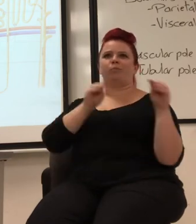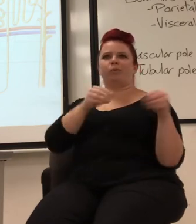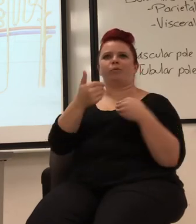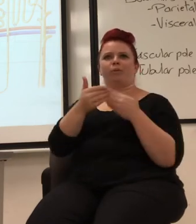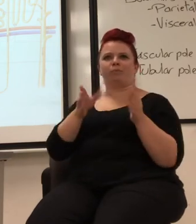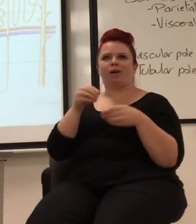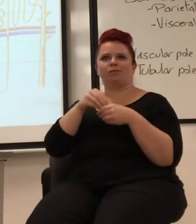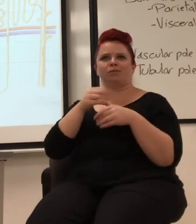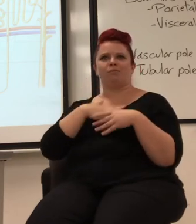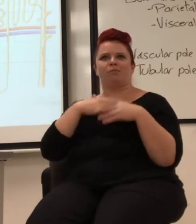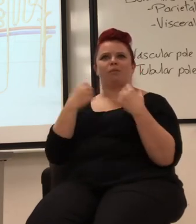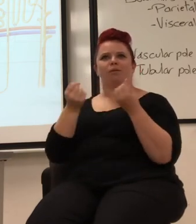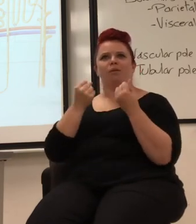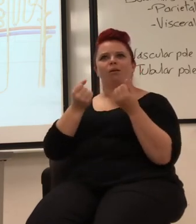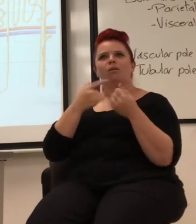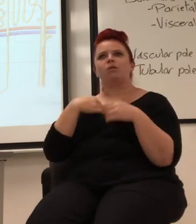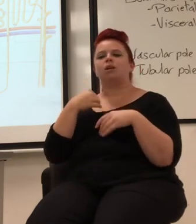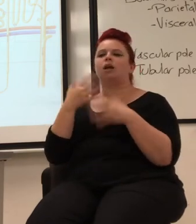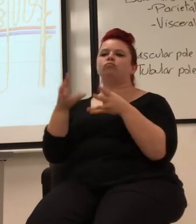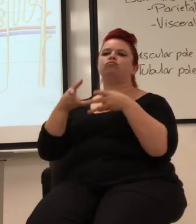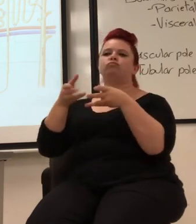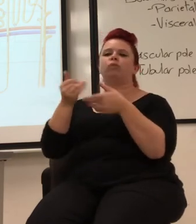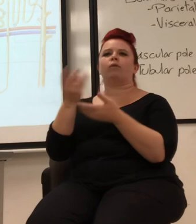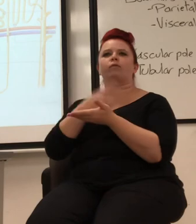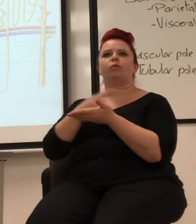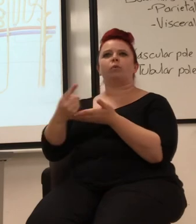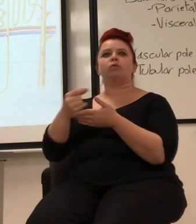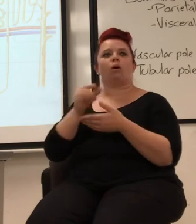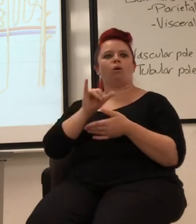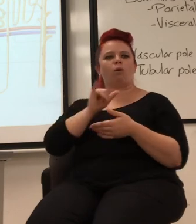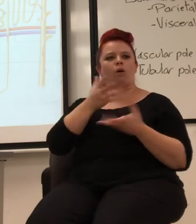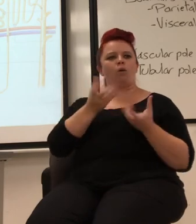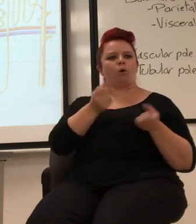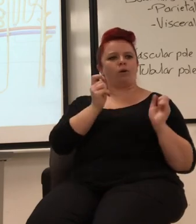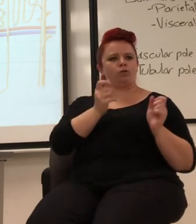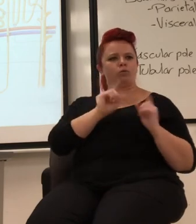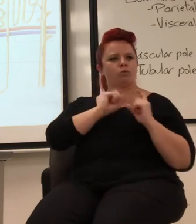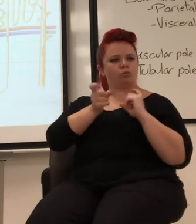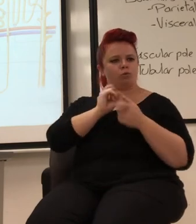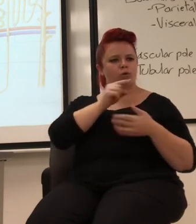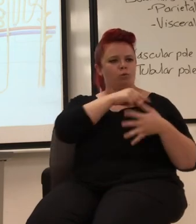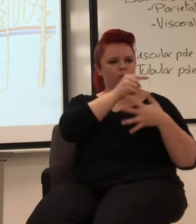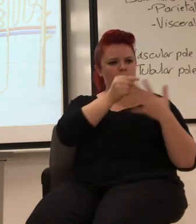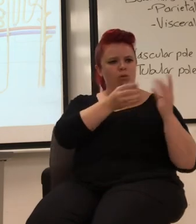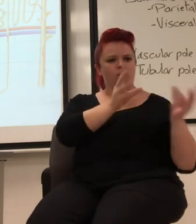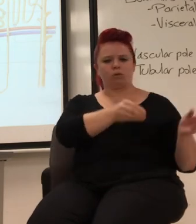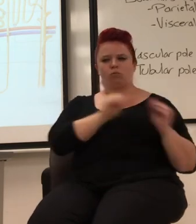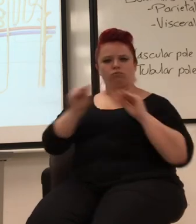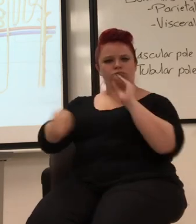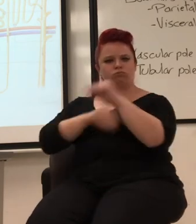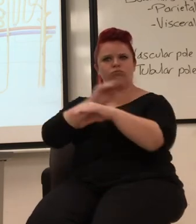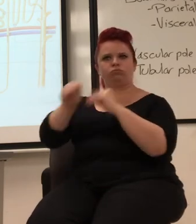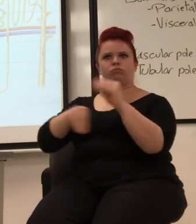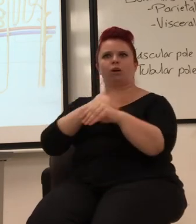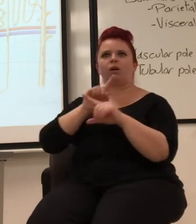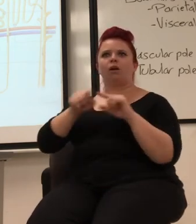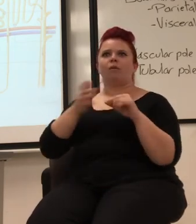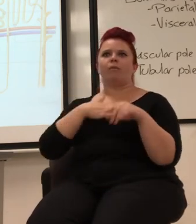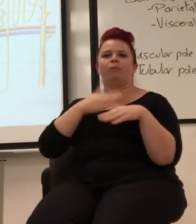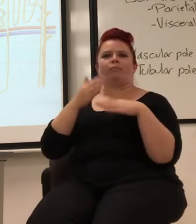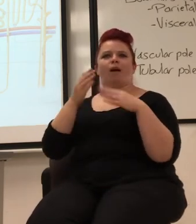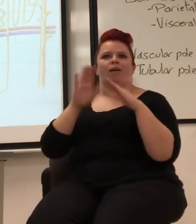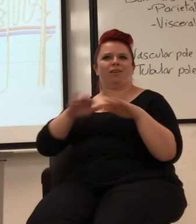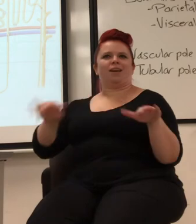oh, I want to get rid of this too. So I put it in the box. Oh, I want to get rid of this too. I put it in the box. But my kid comes in, hey, wait, I want that. They take it